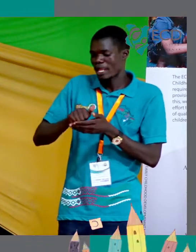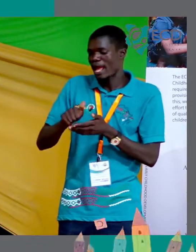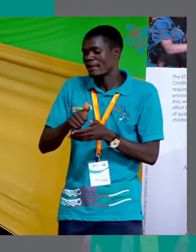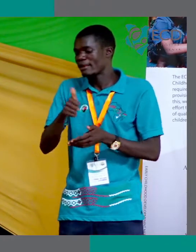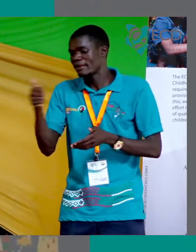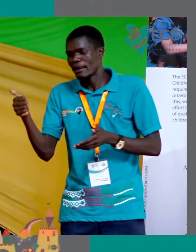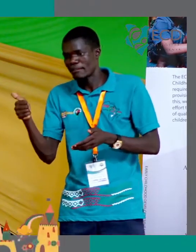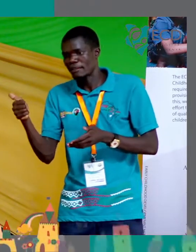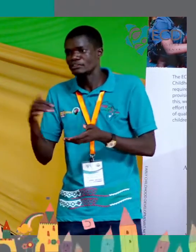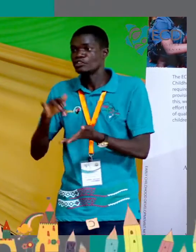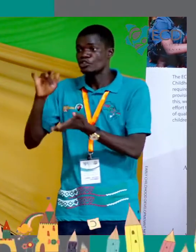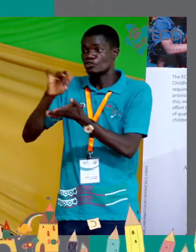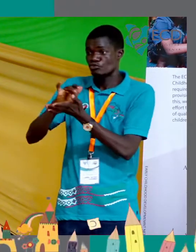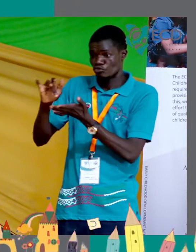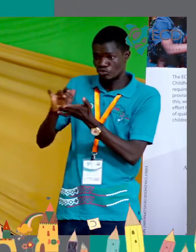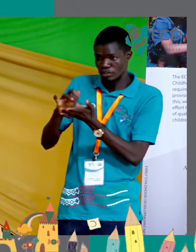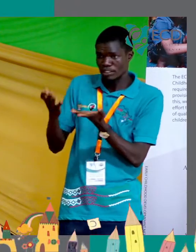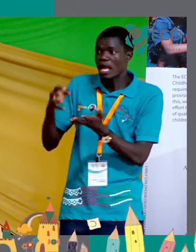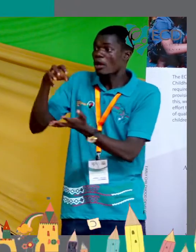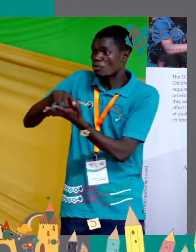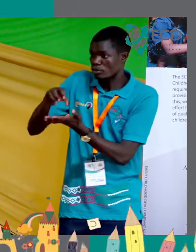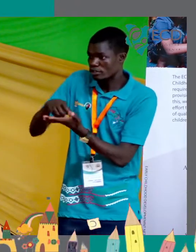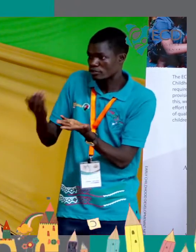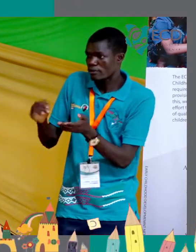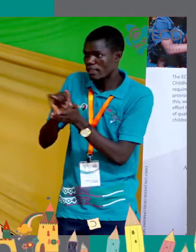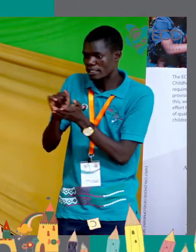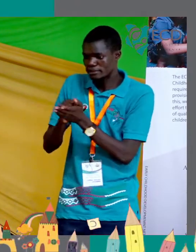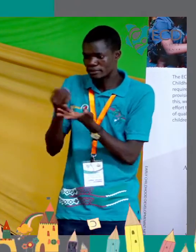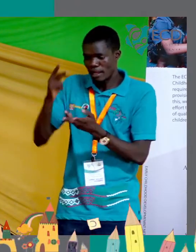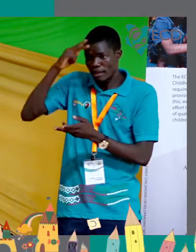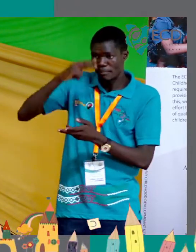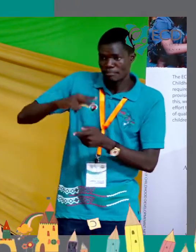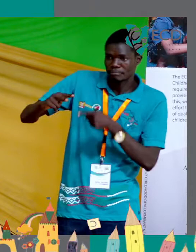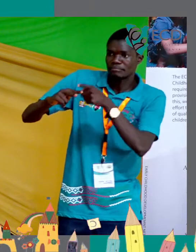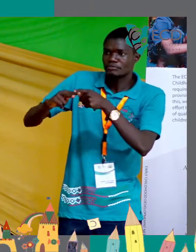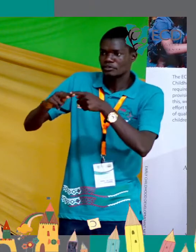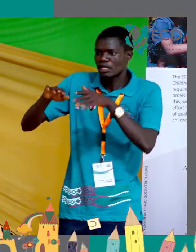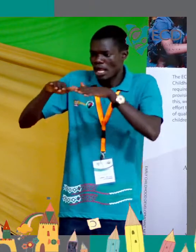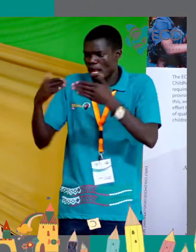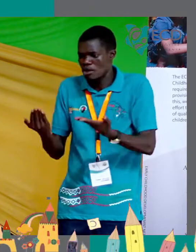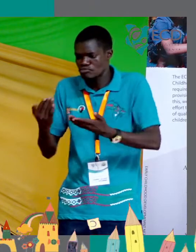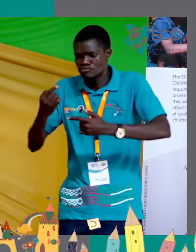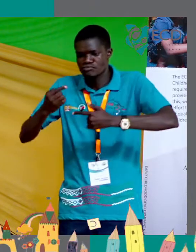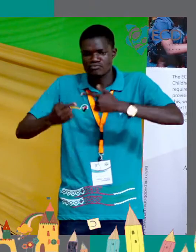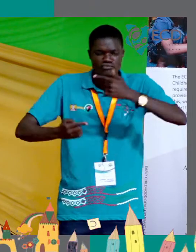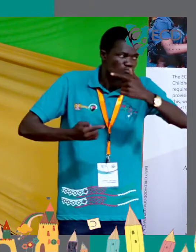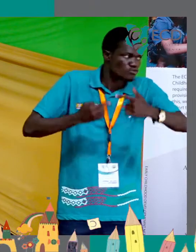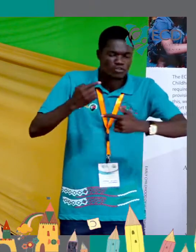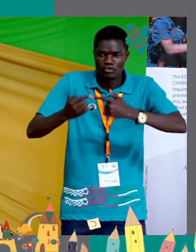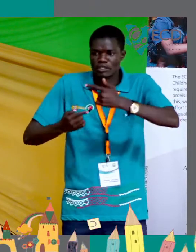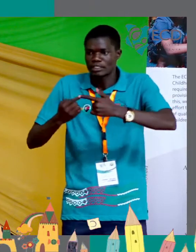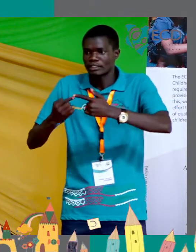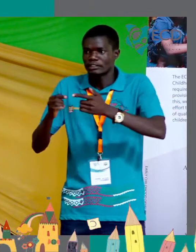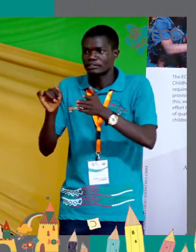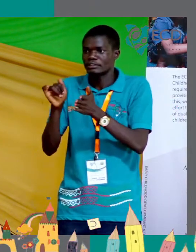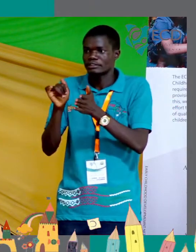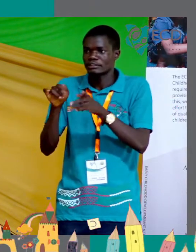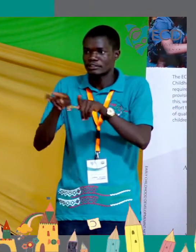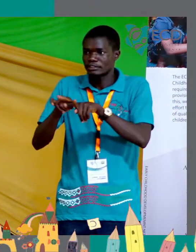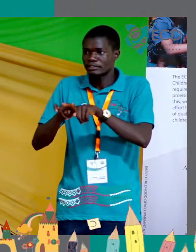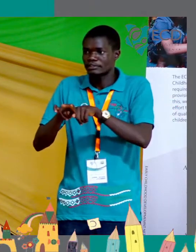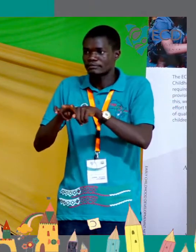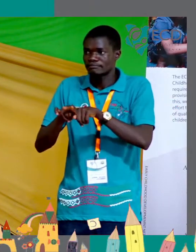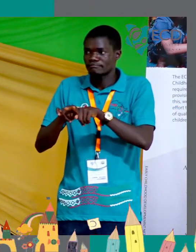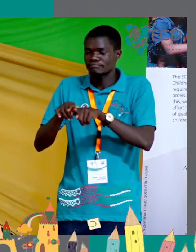our indicators. So there was a guideline that was released about continuity of essential